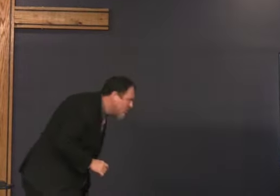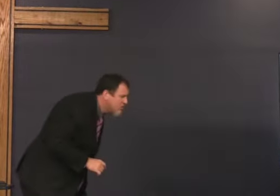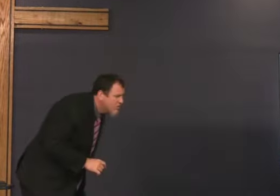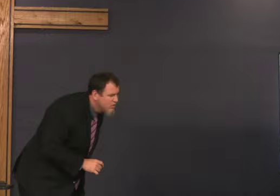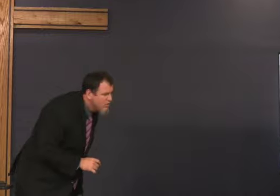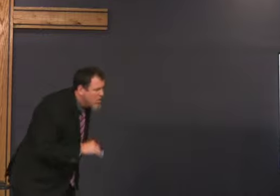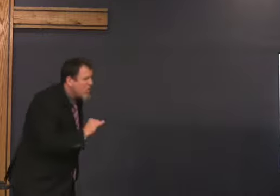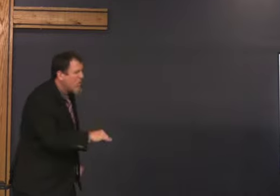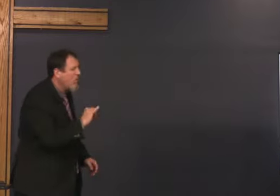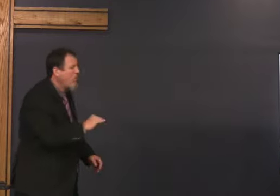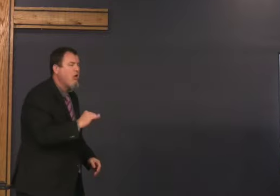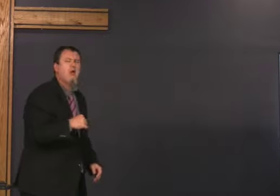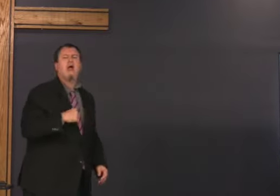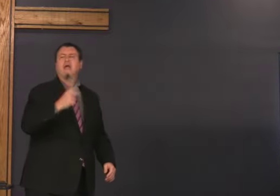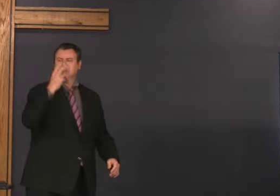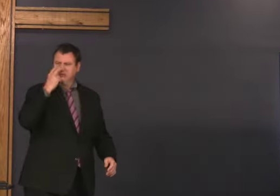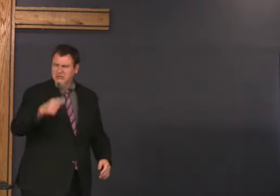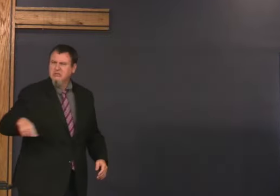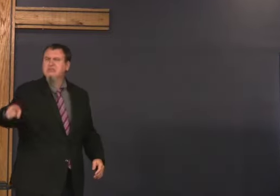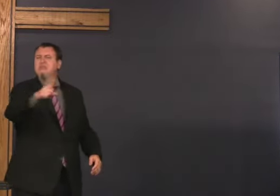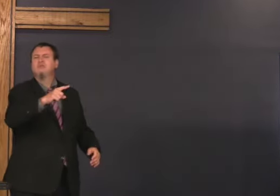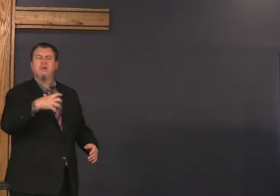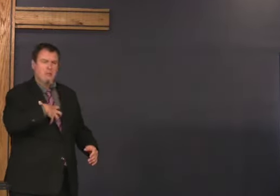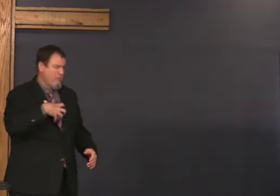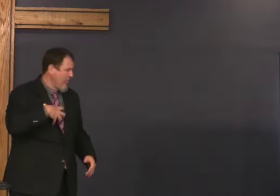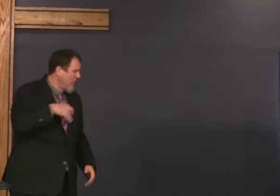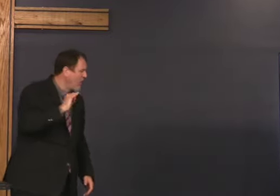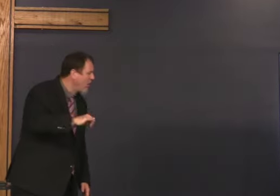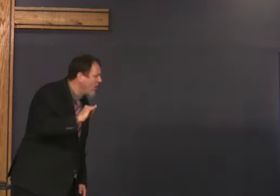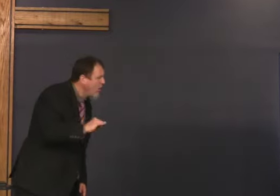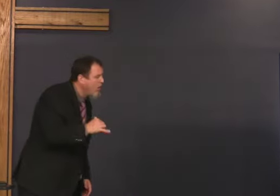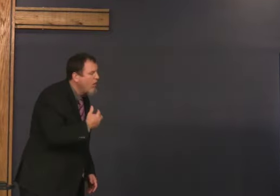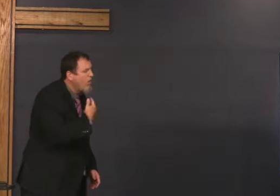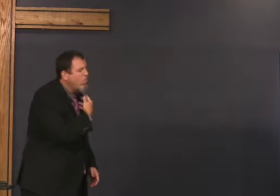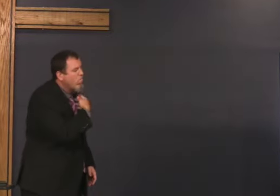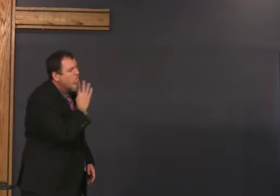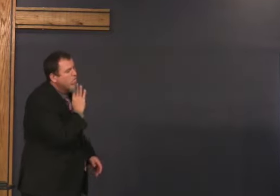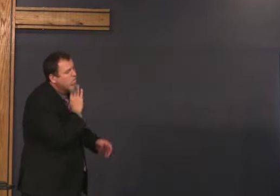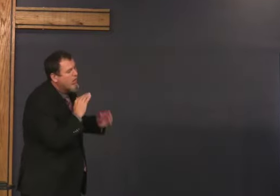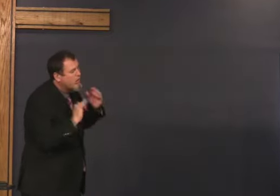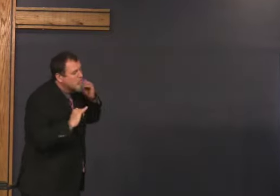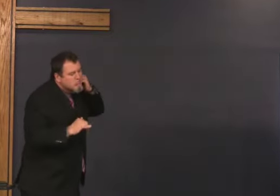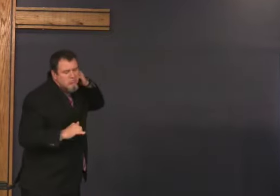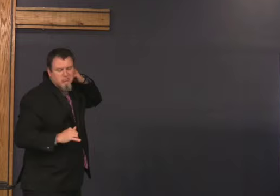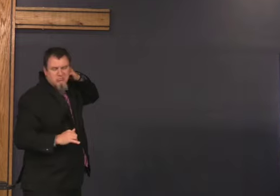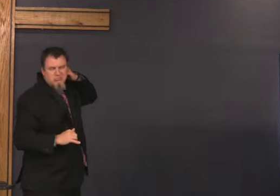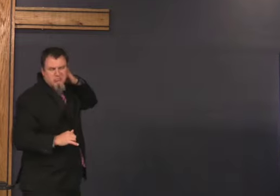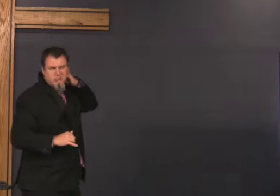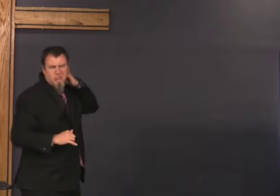Oh, I see you all are complaining. My collar slipped